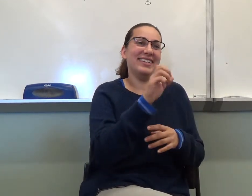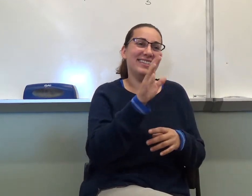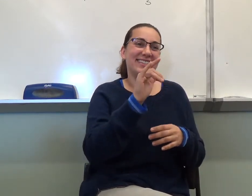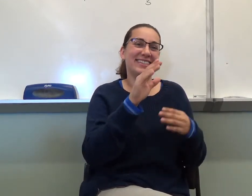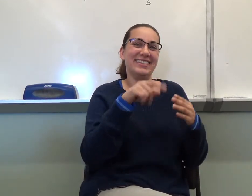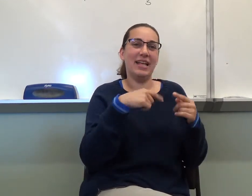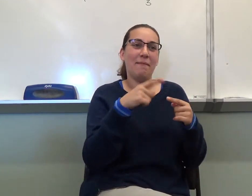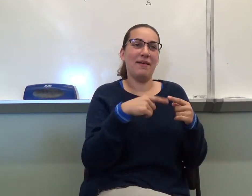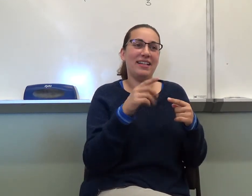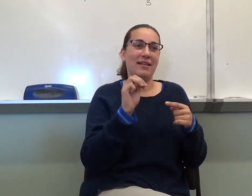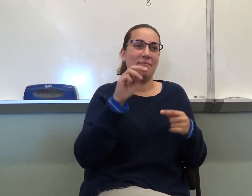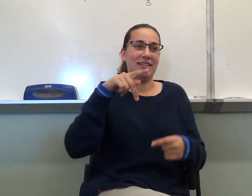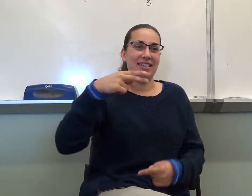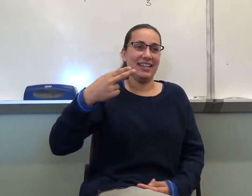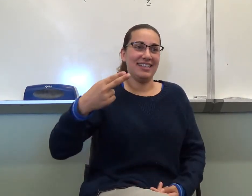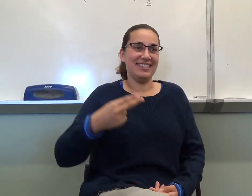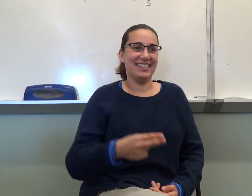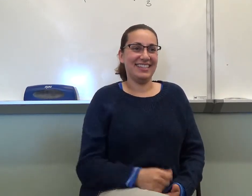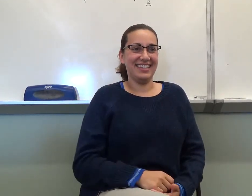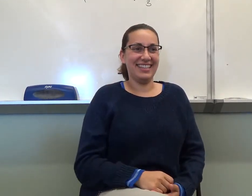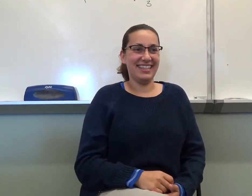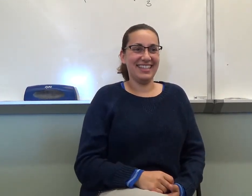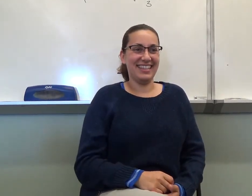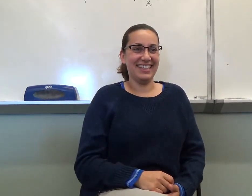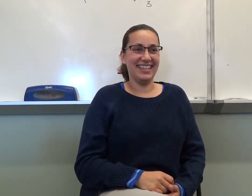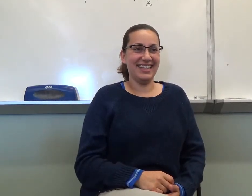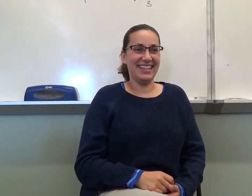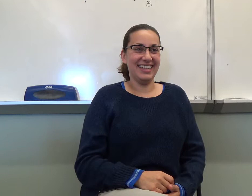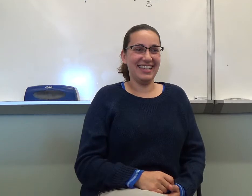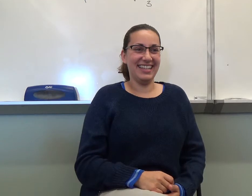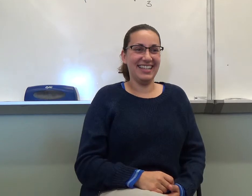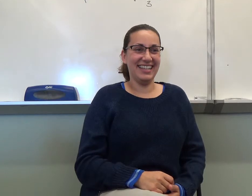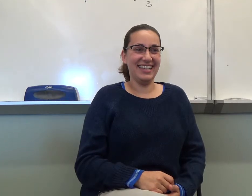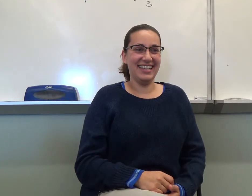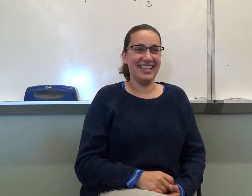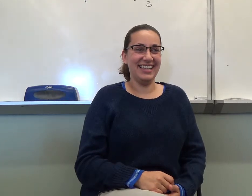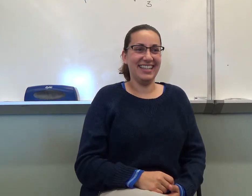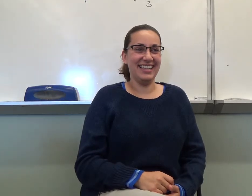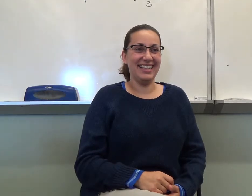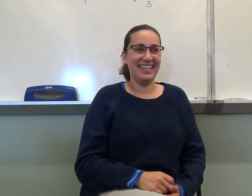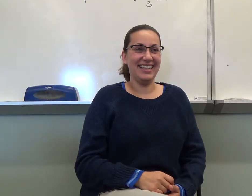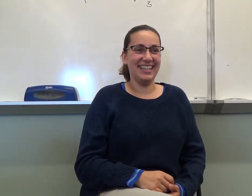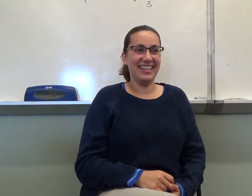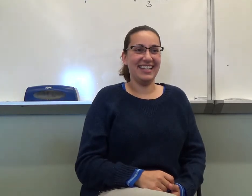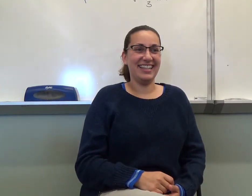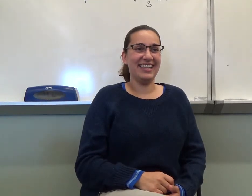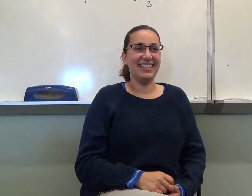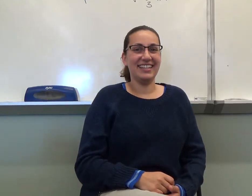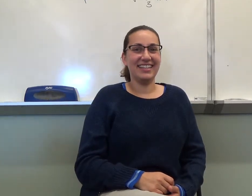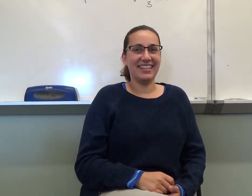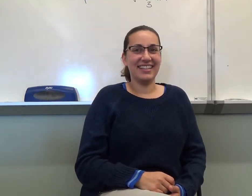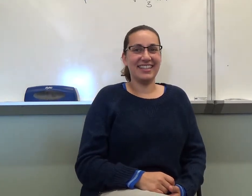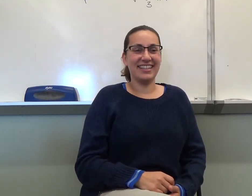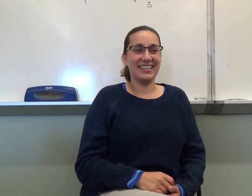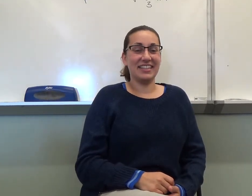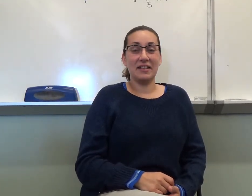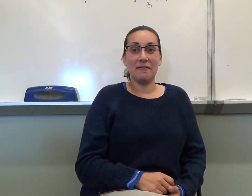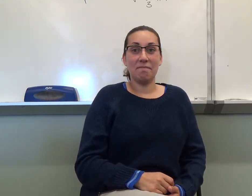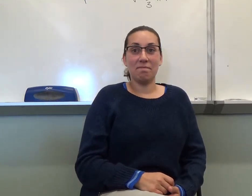125, which should be right about there. And then you create a vertical bar around that